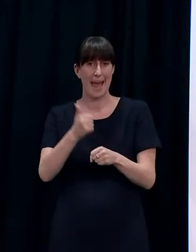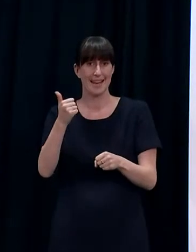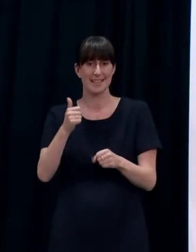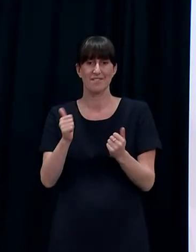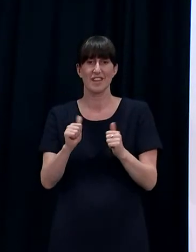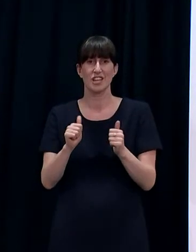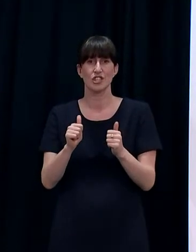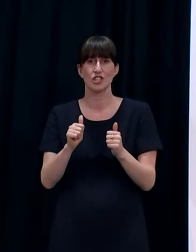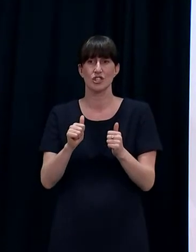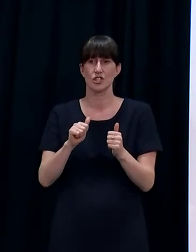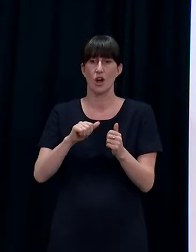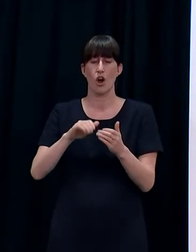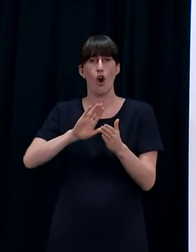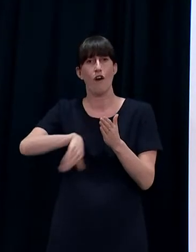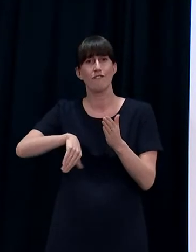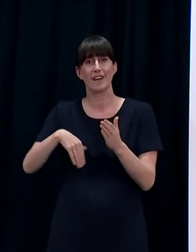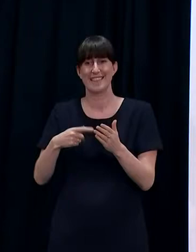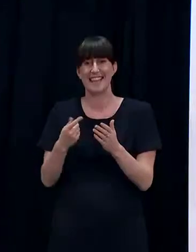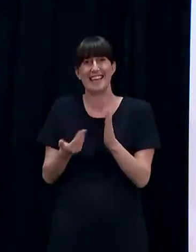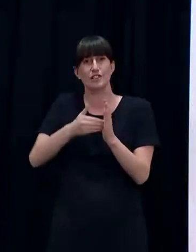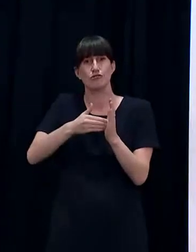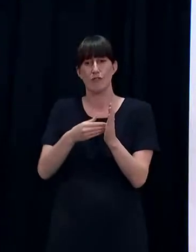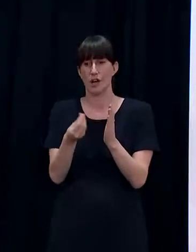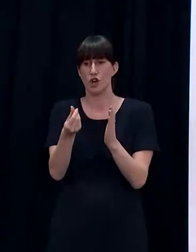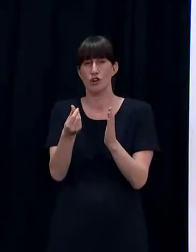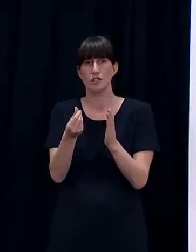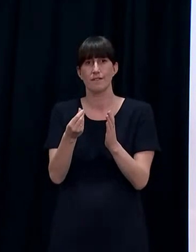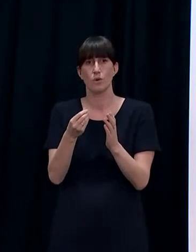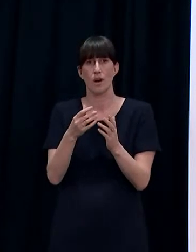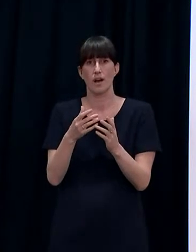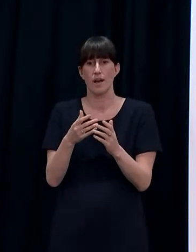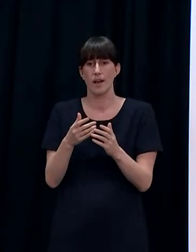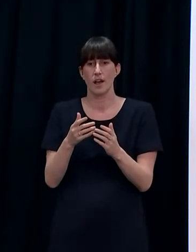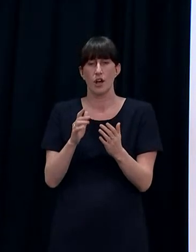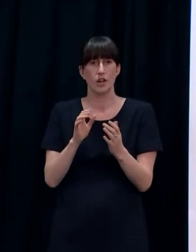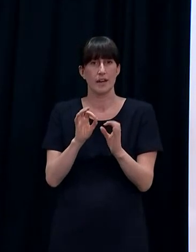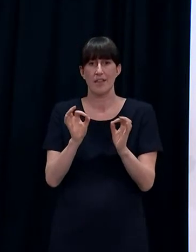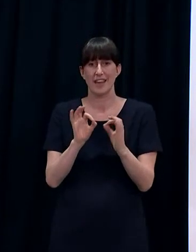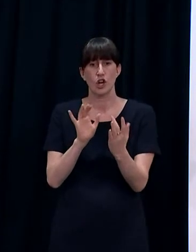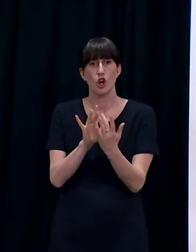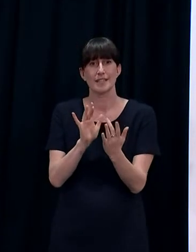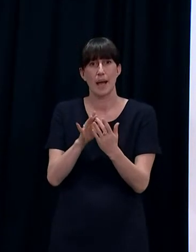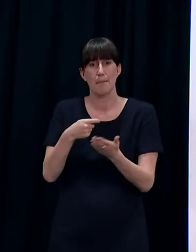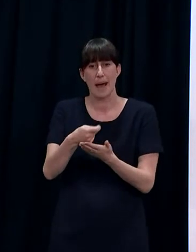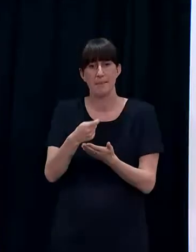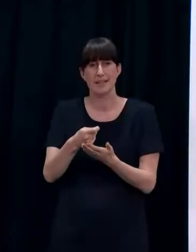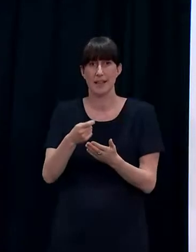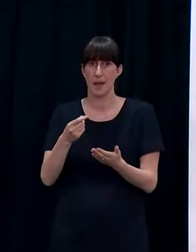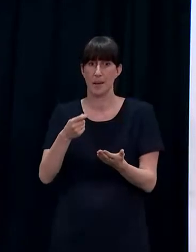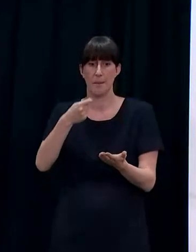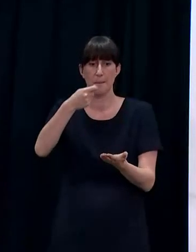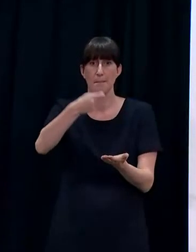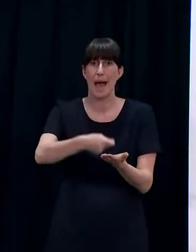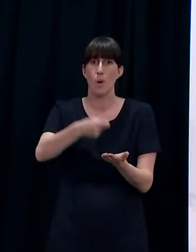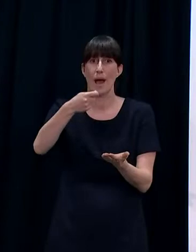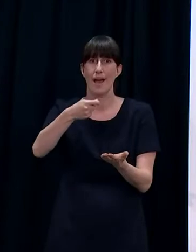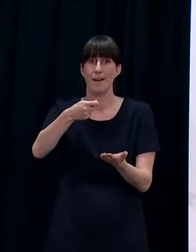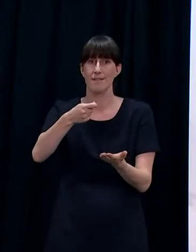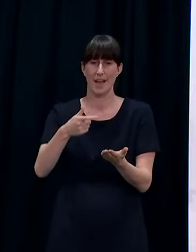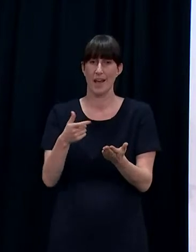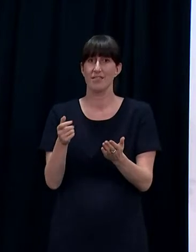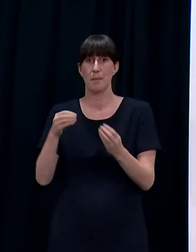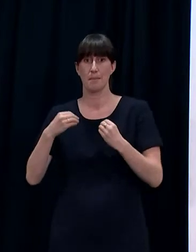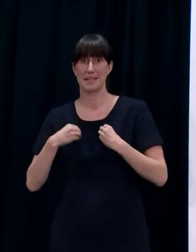debit payments at the higher alert levels to provide a particular help to small businesses, and I think we all appreciate the fact that this has been